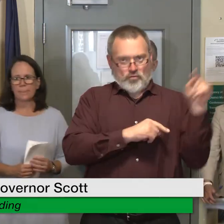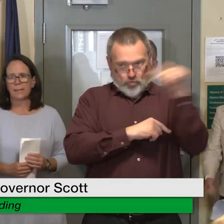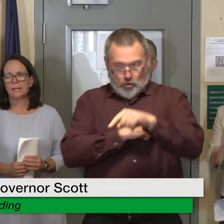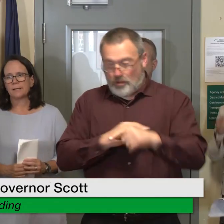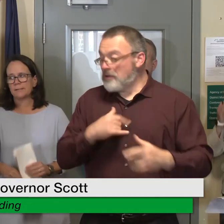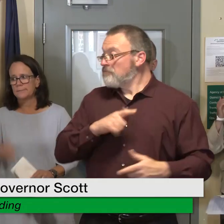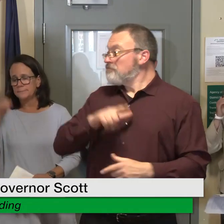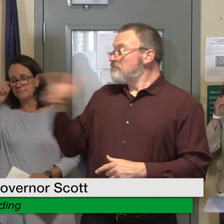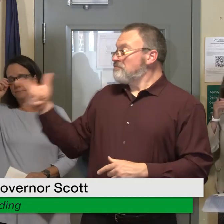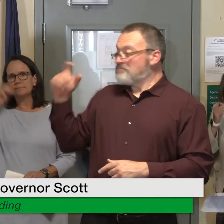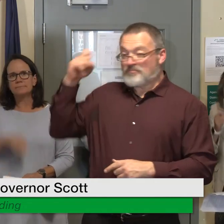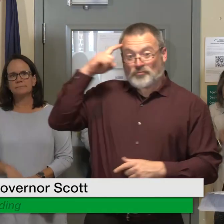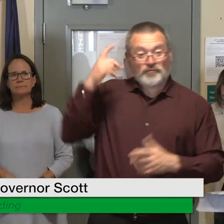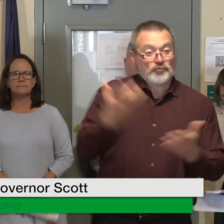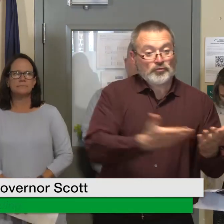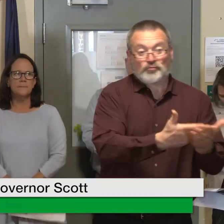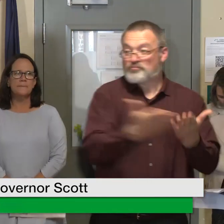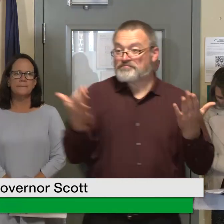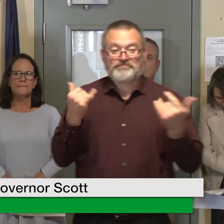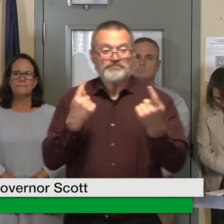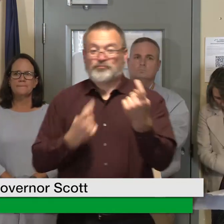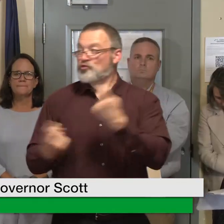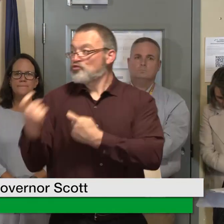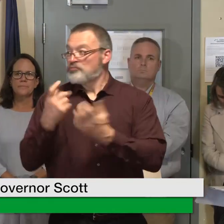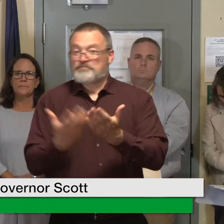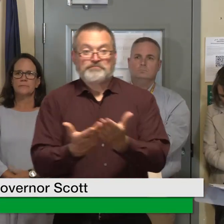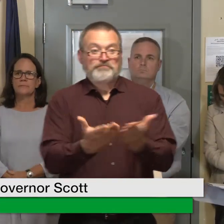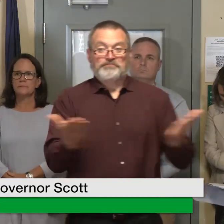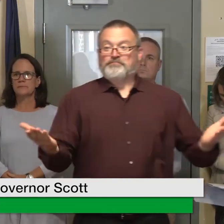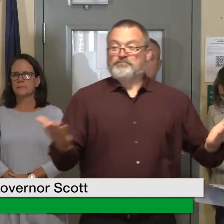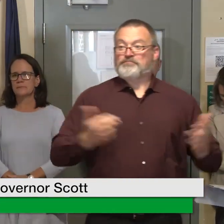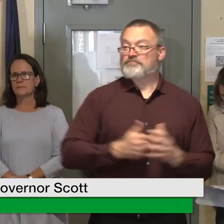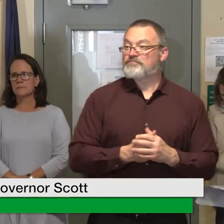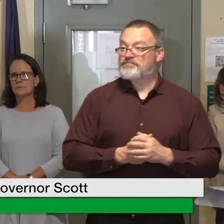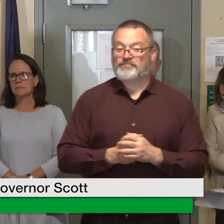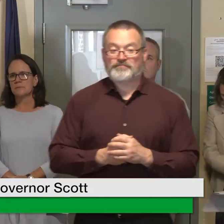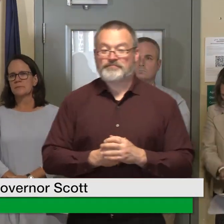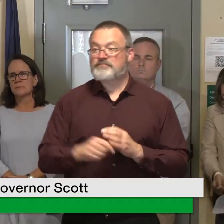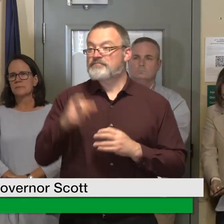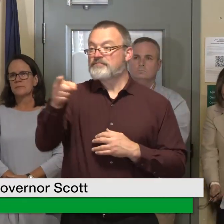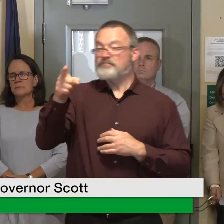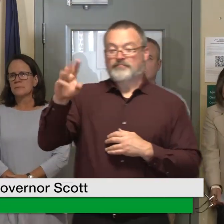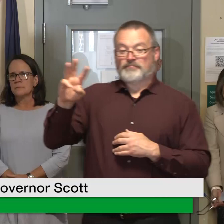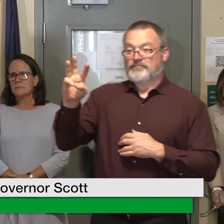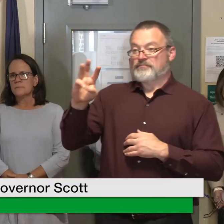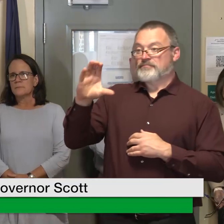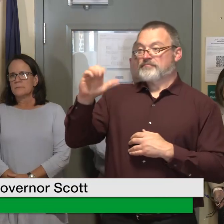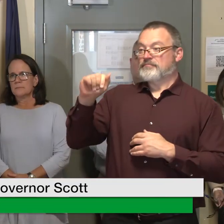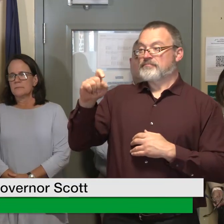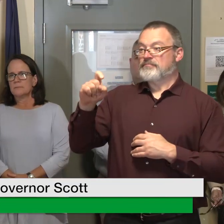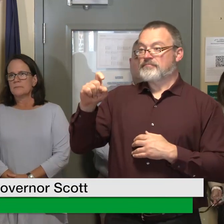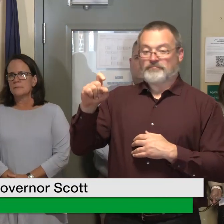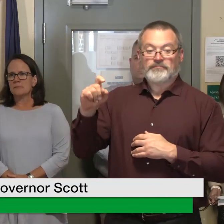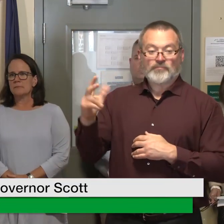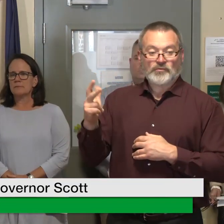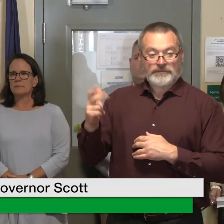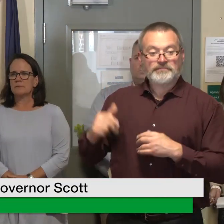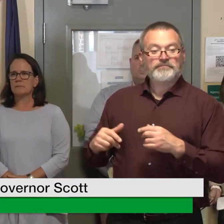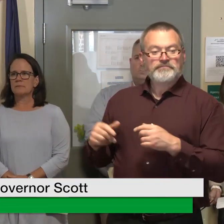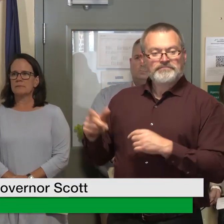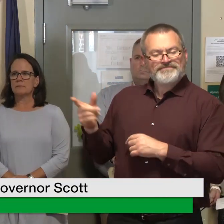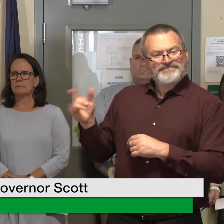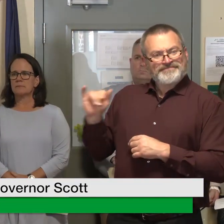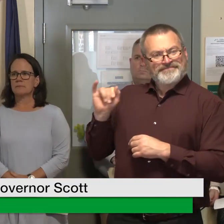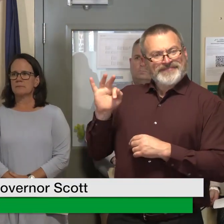Thank you, Secretary Moore. We'll now open it up to questions. Governor, do you know if anybody that applied for buyouts